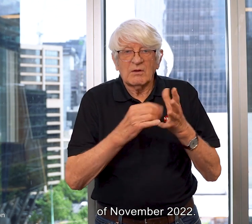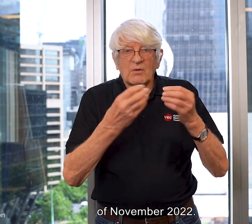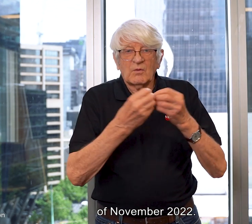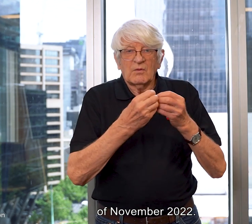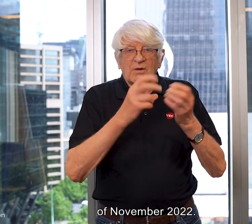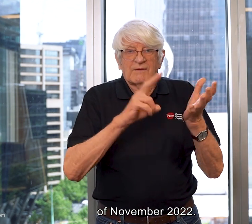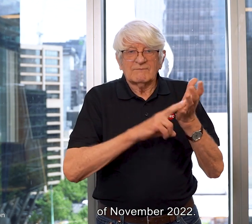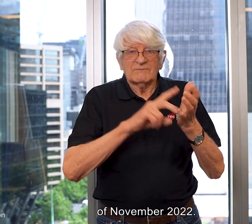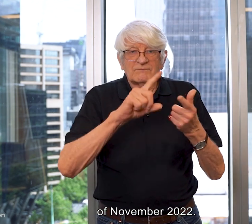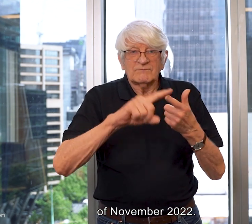2022.